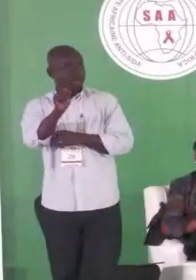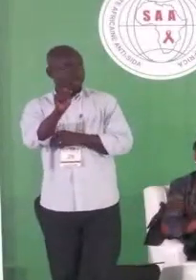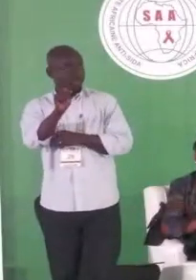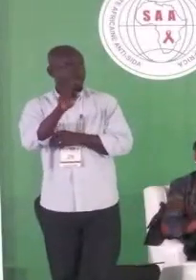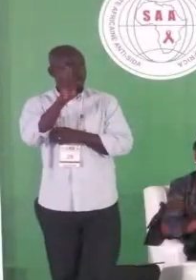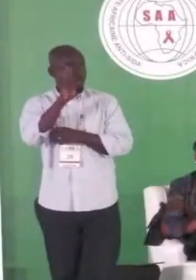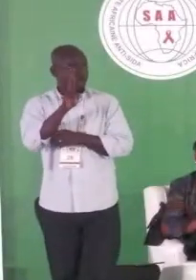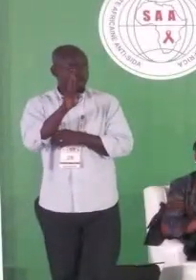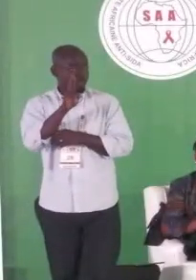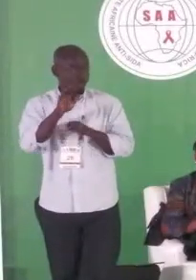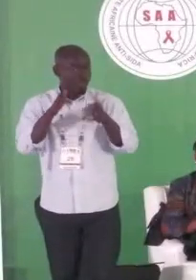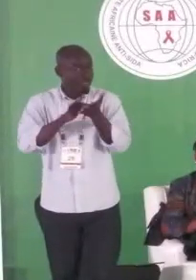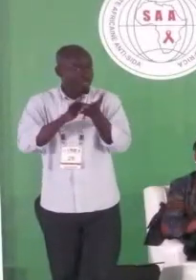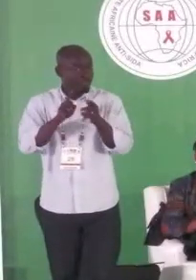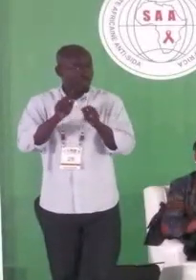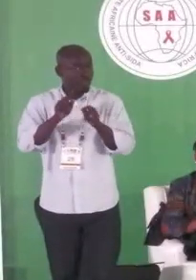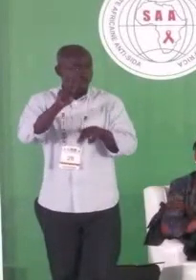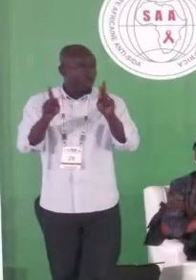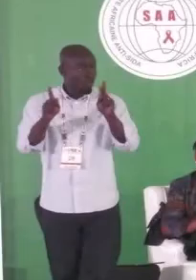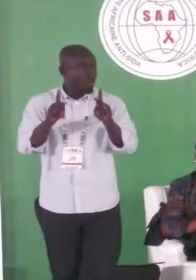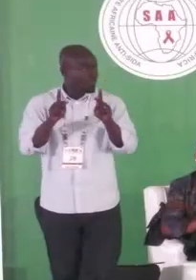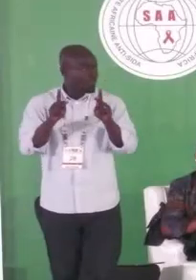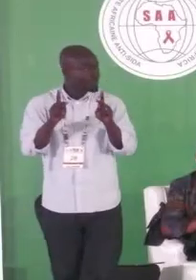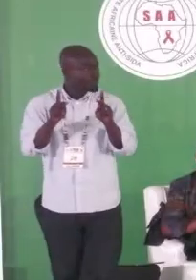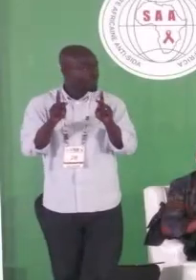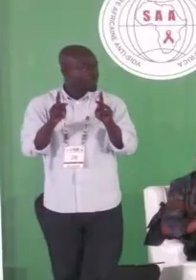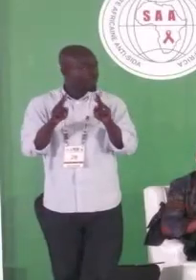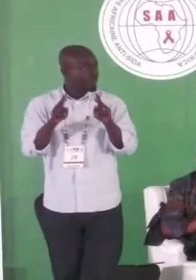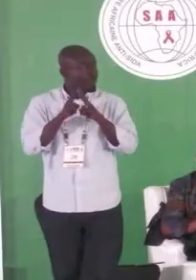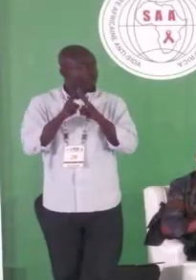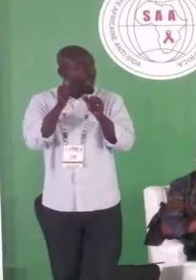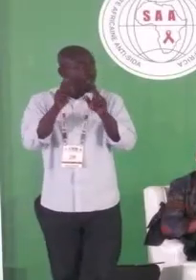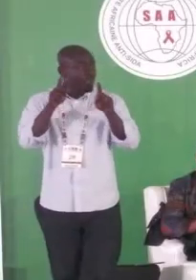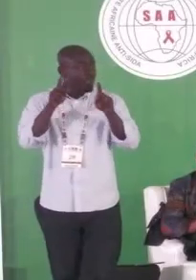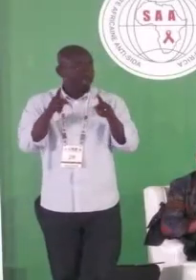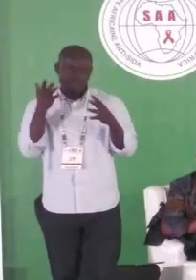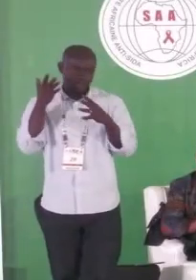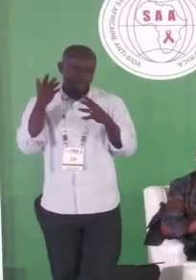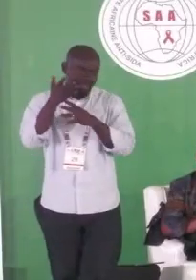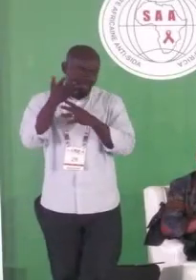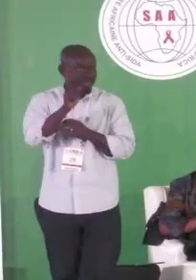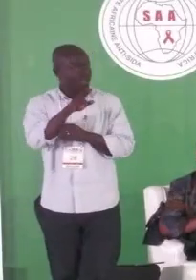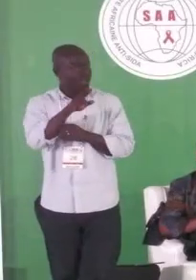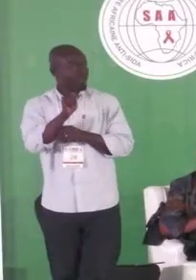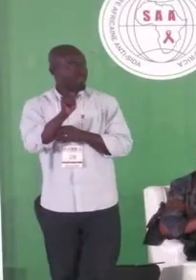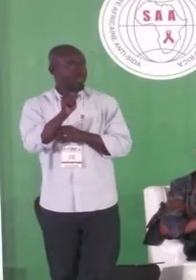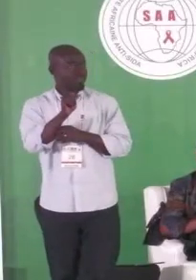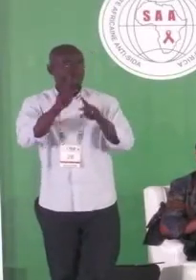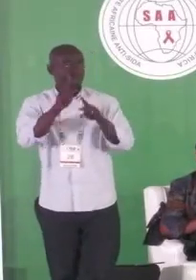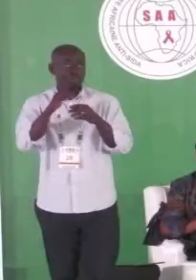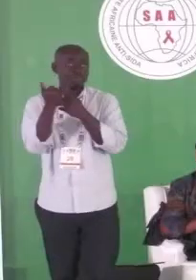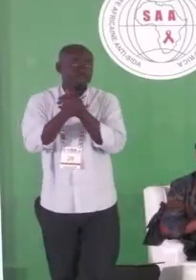all strategy. ART is free in Botswana, and therefore everyone is able to access ART, the citizens as well